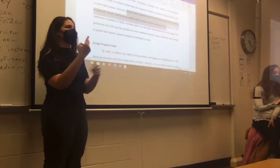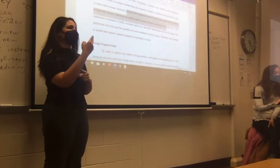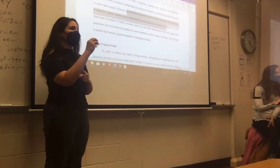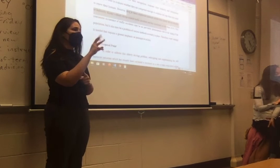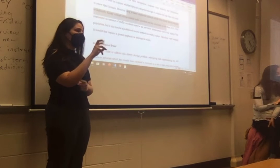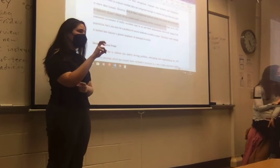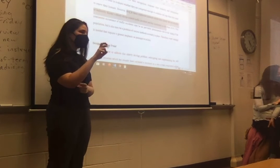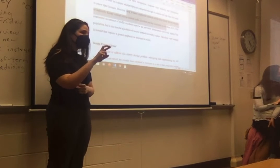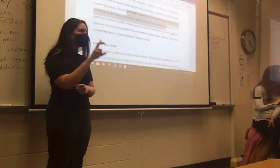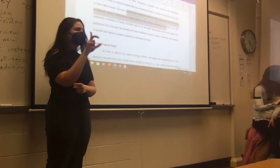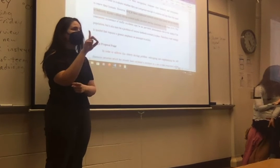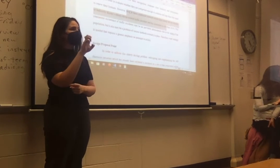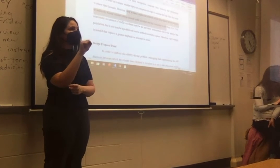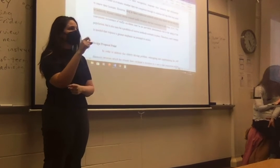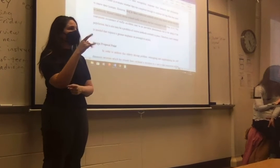to introduce move to, right?